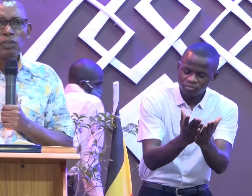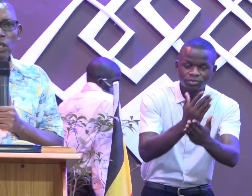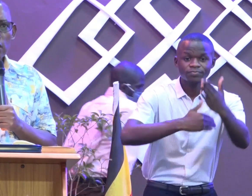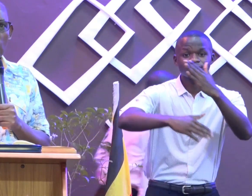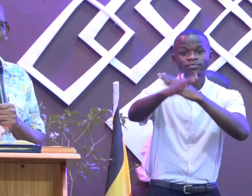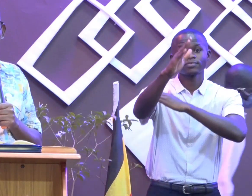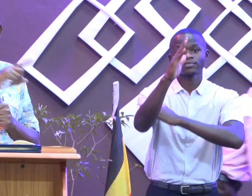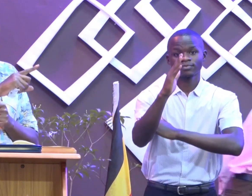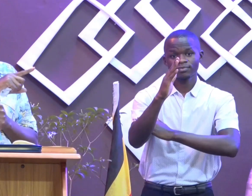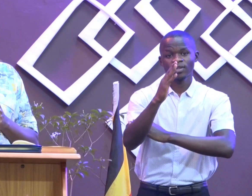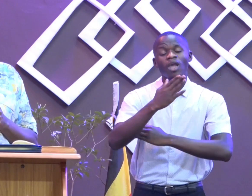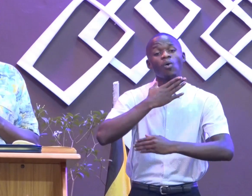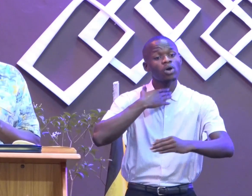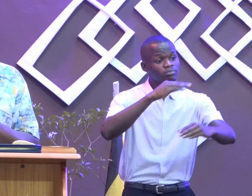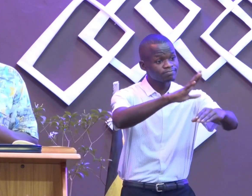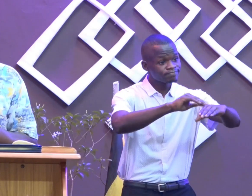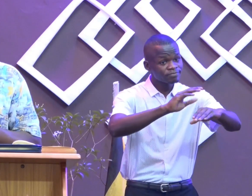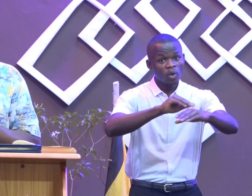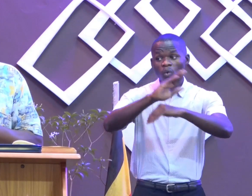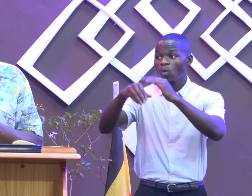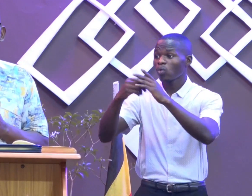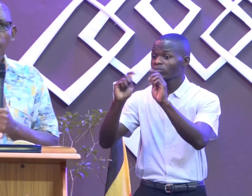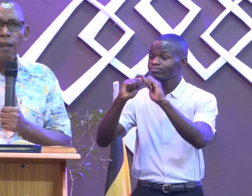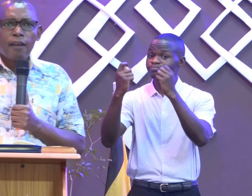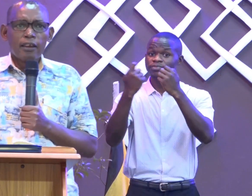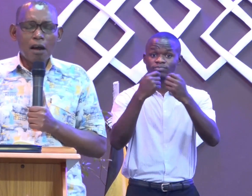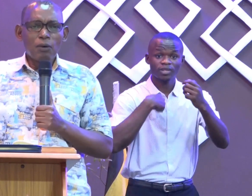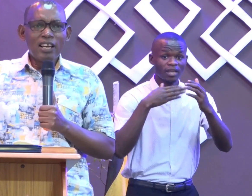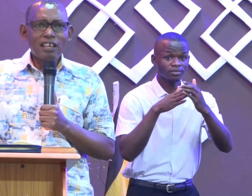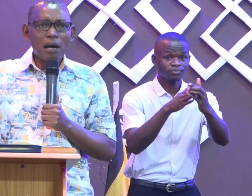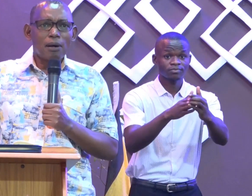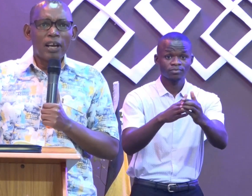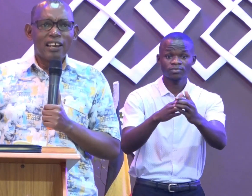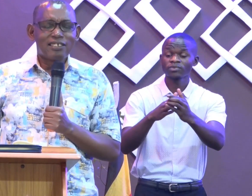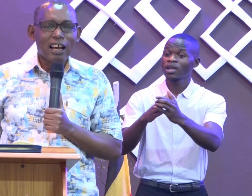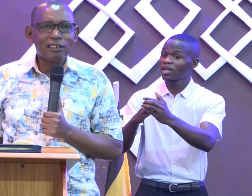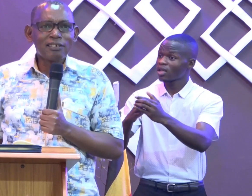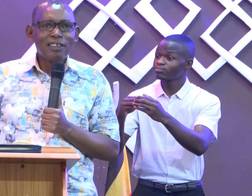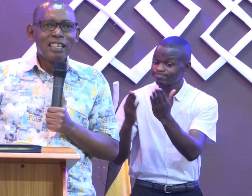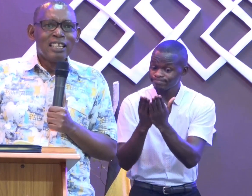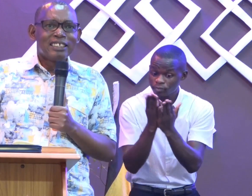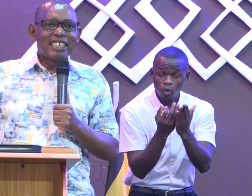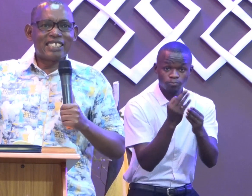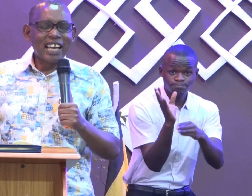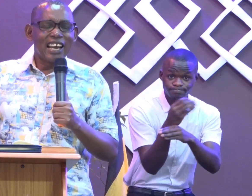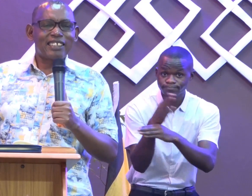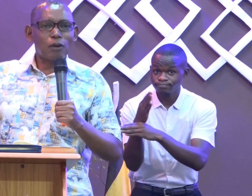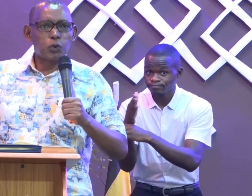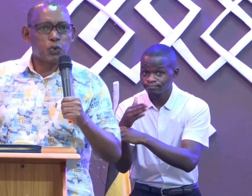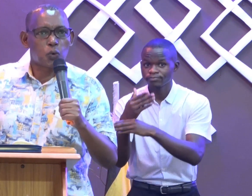in serving him. Njagala ko wola timu gye nkulembera. I want to call upon the team I lead. Yabaweereza baba weereza. Of the minister of